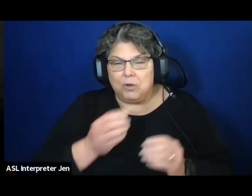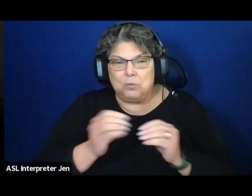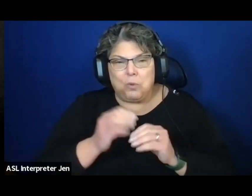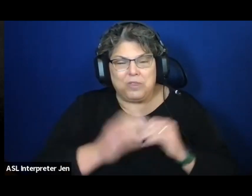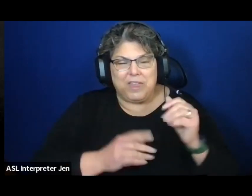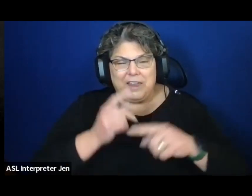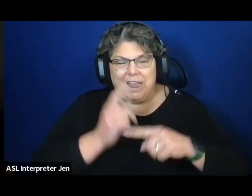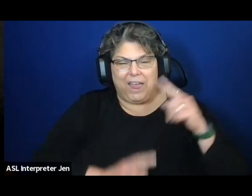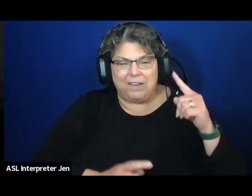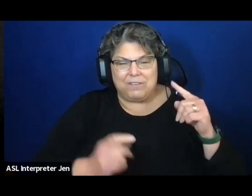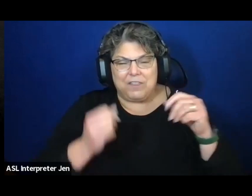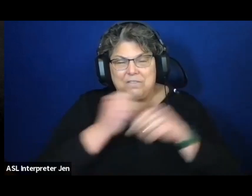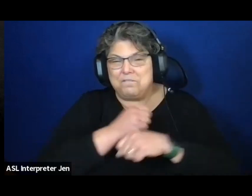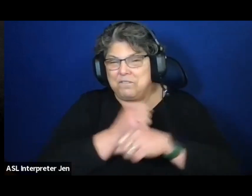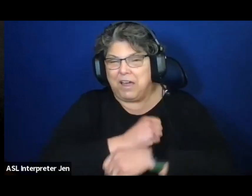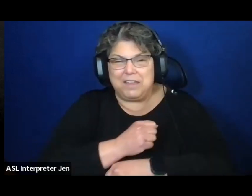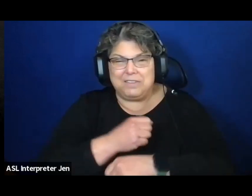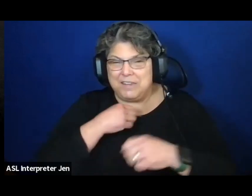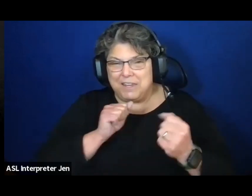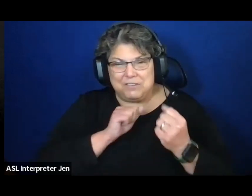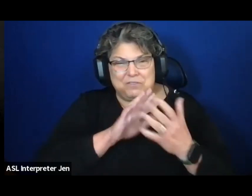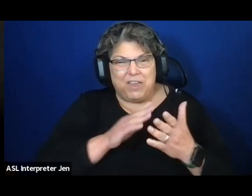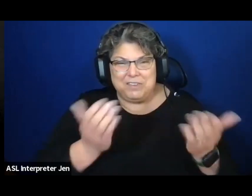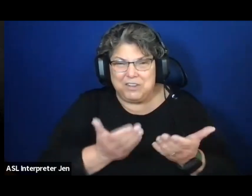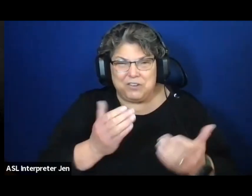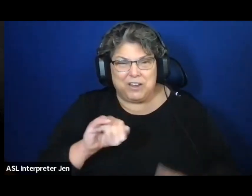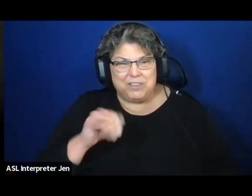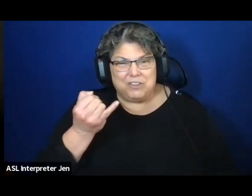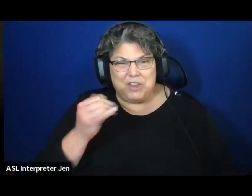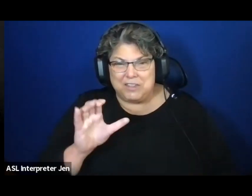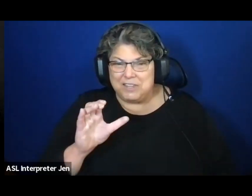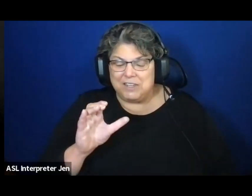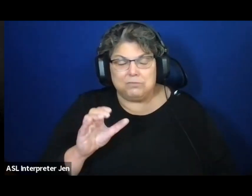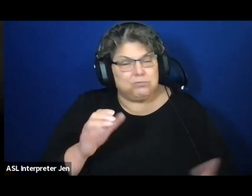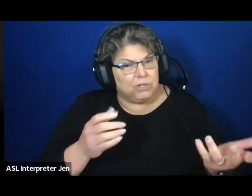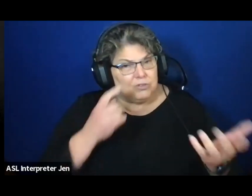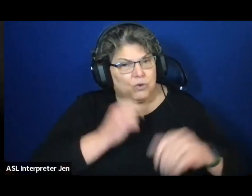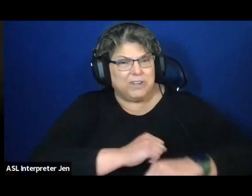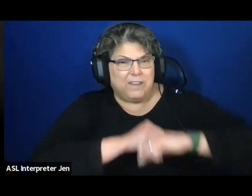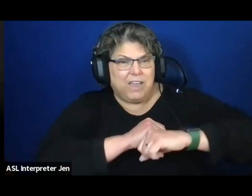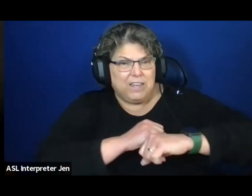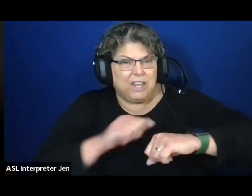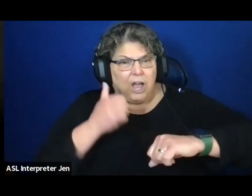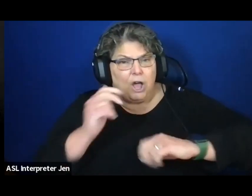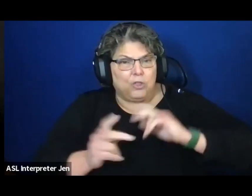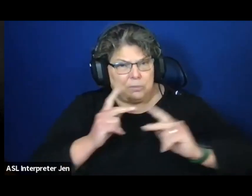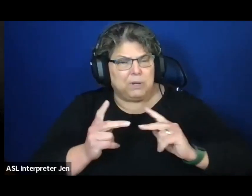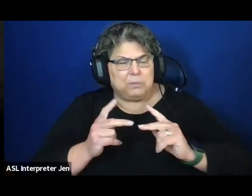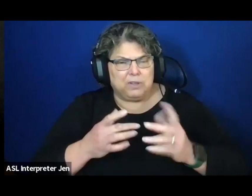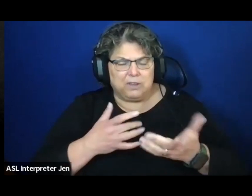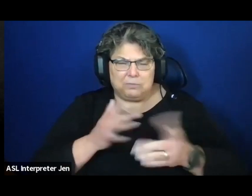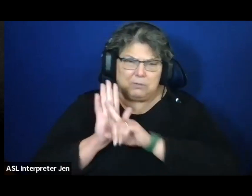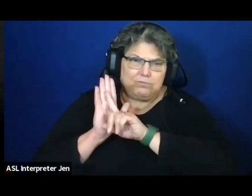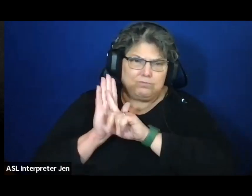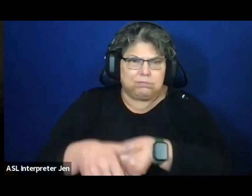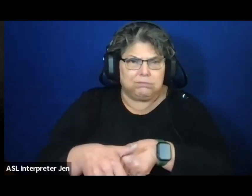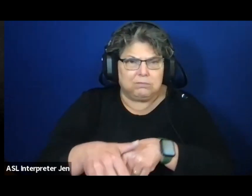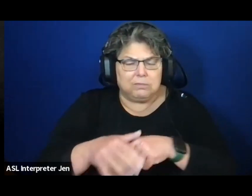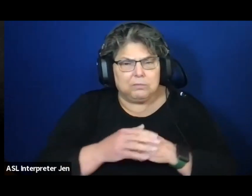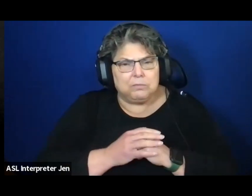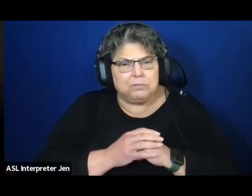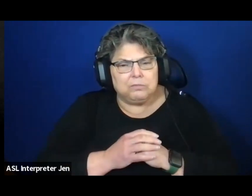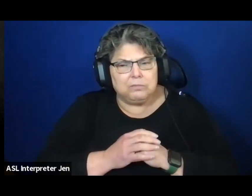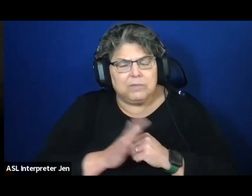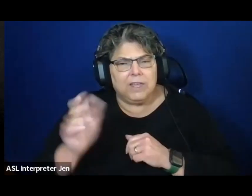here in his 10 years at the JC have been to defend others who have been trampled on. His